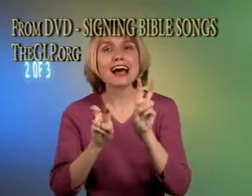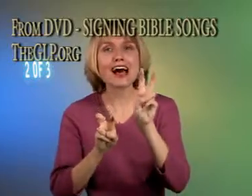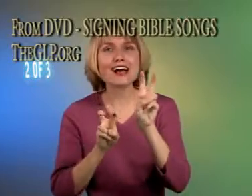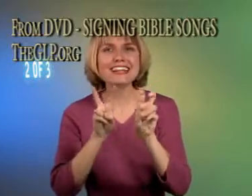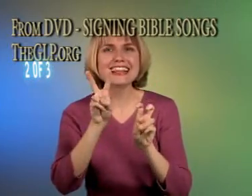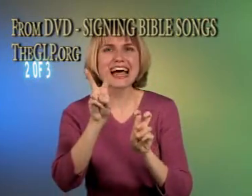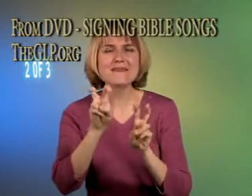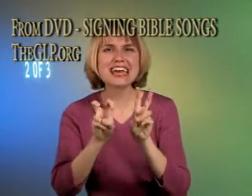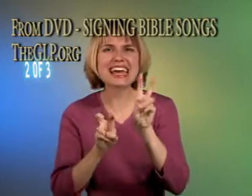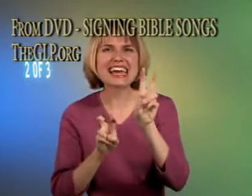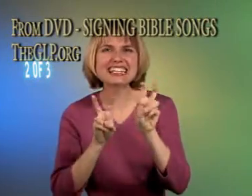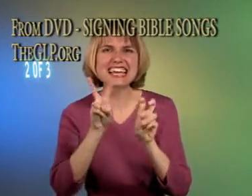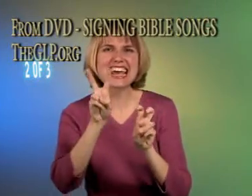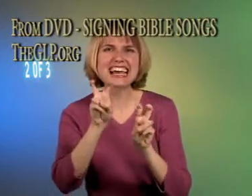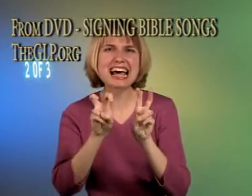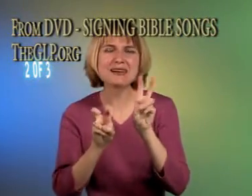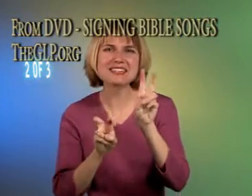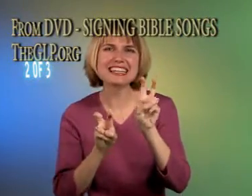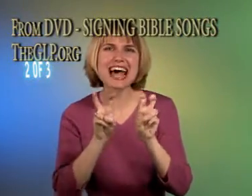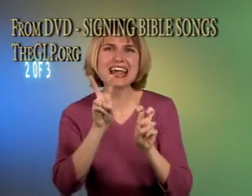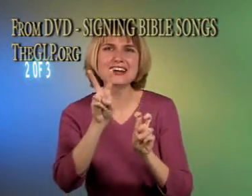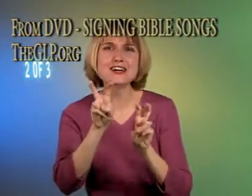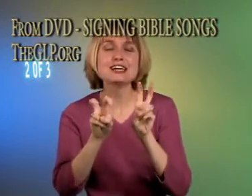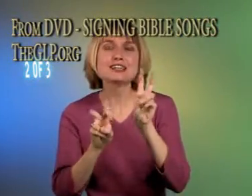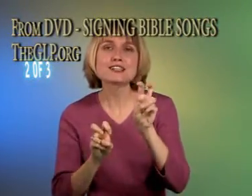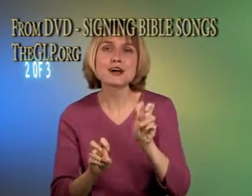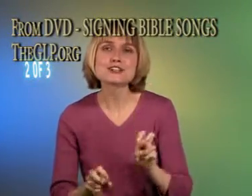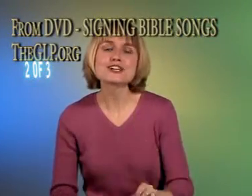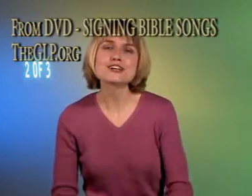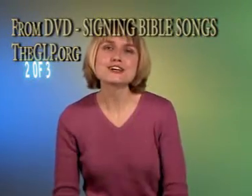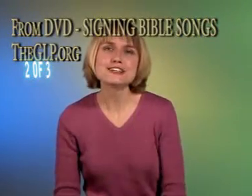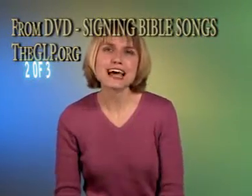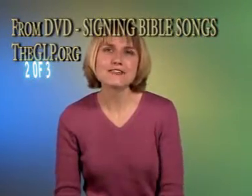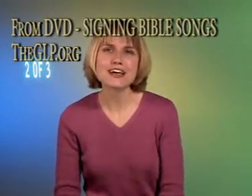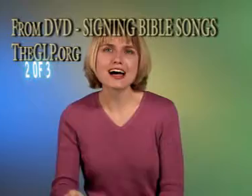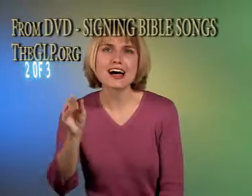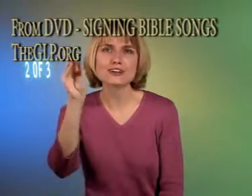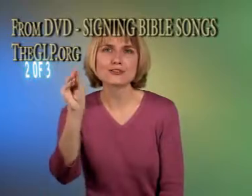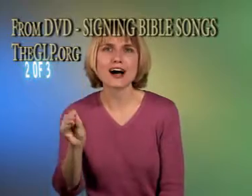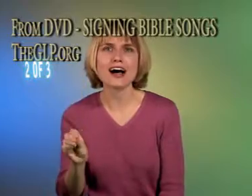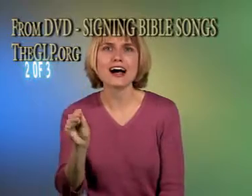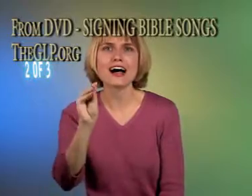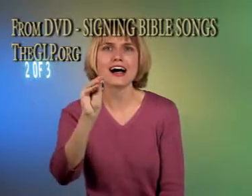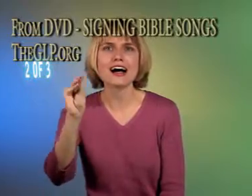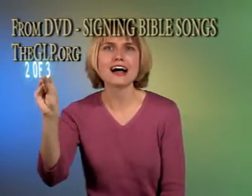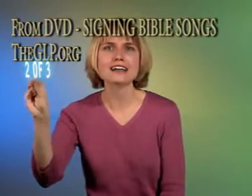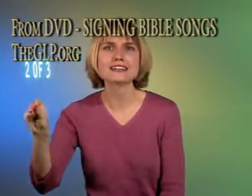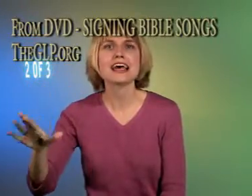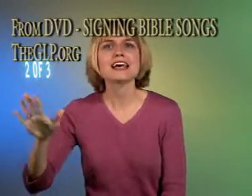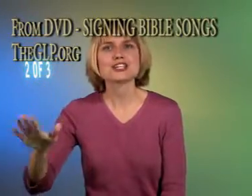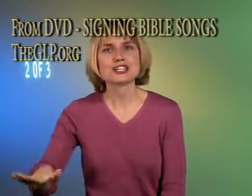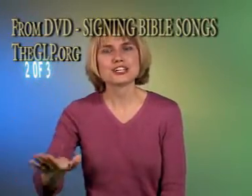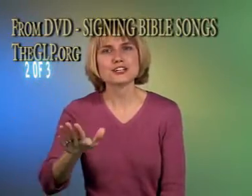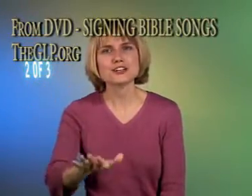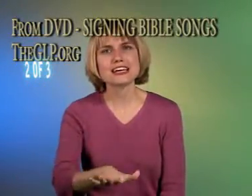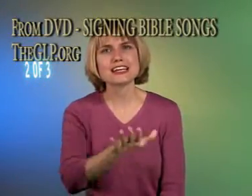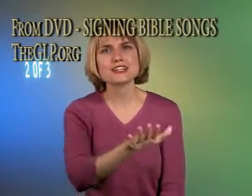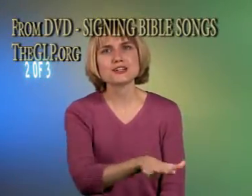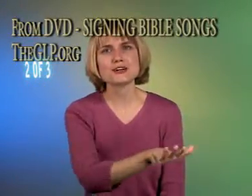are climbing Jacob's ladder. Soldiers of the cross. Children, do